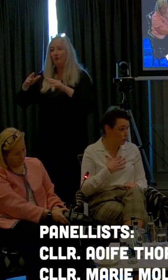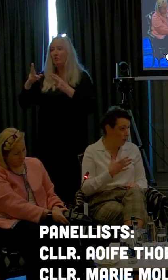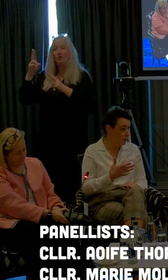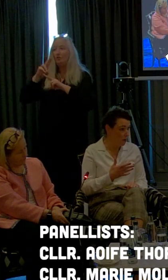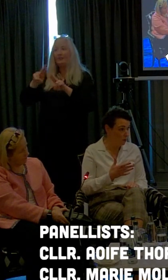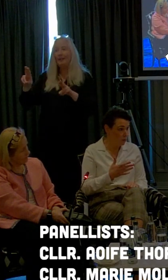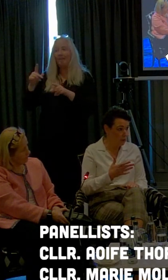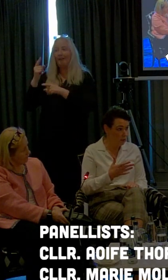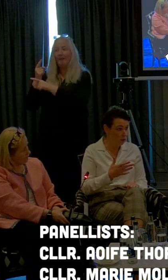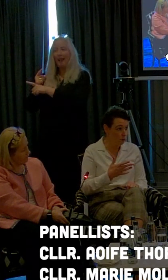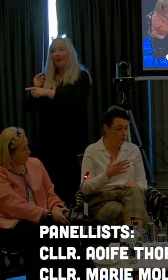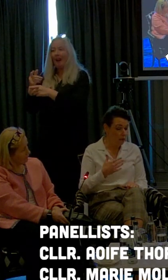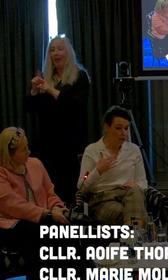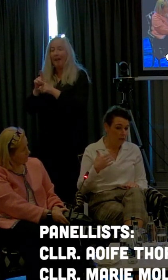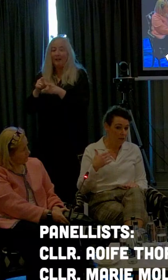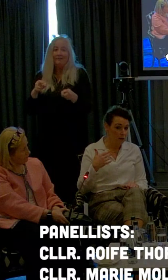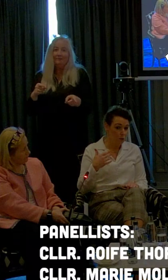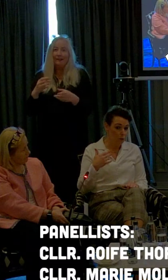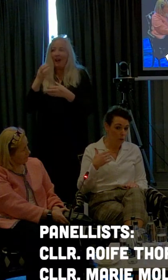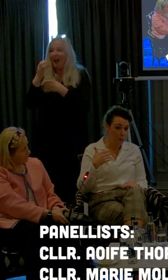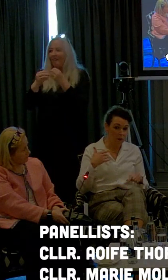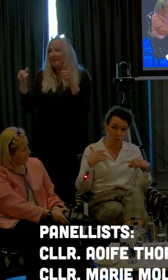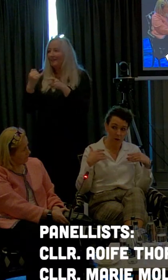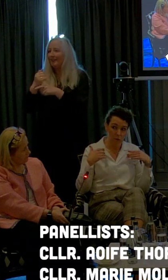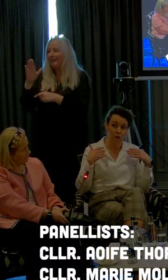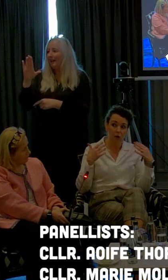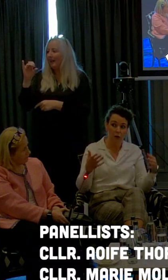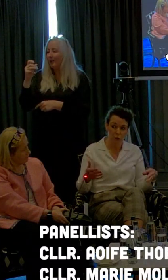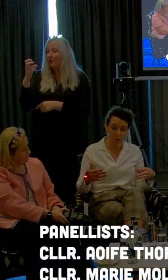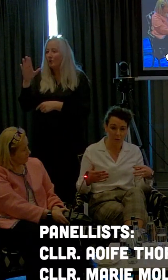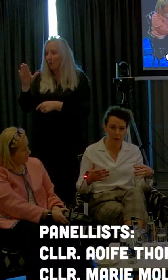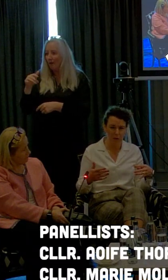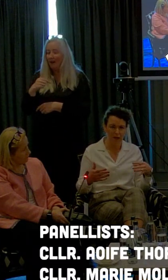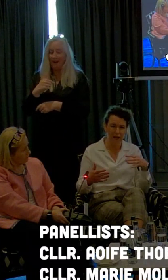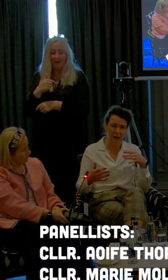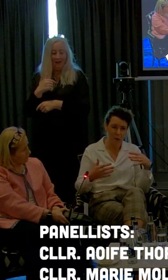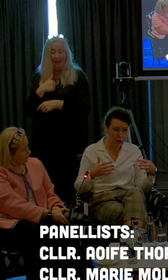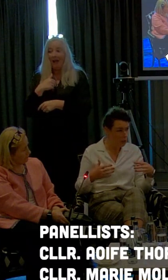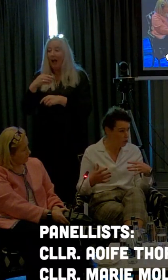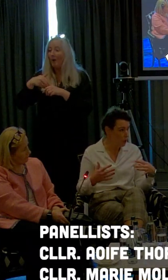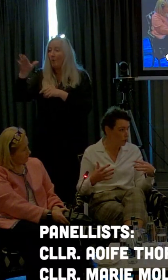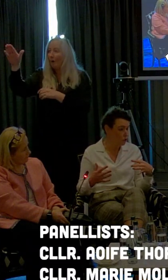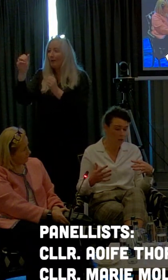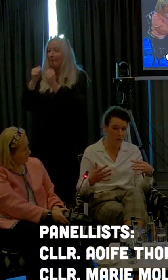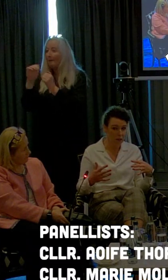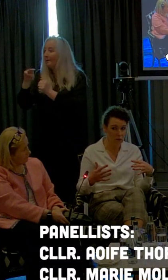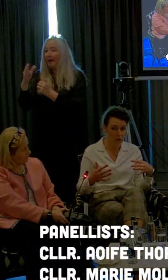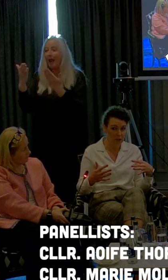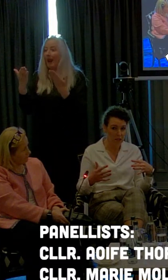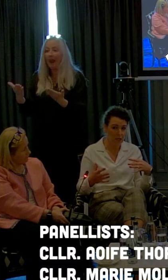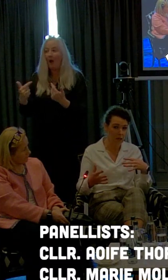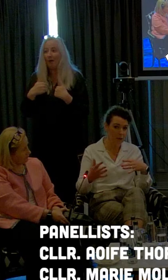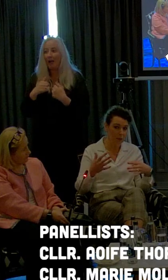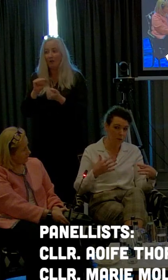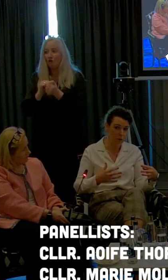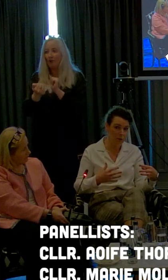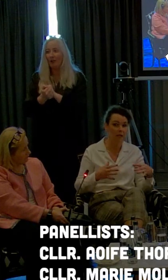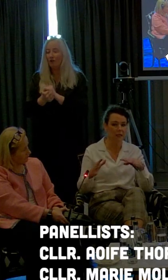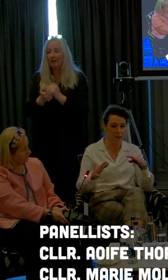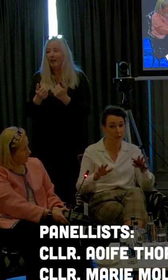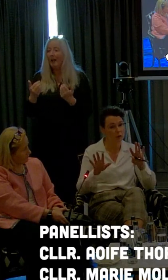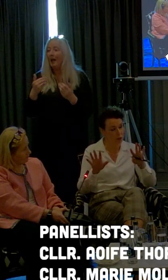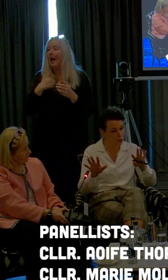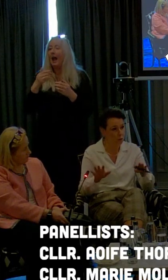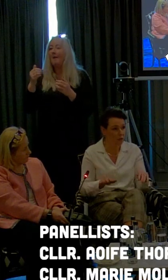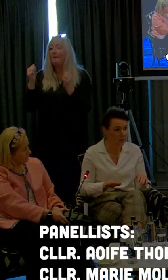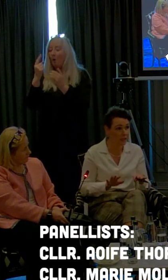example, we don't have an office in Listowel. And so, you know, I would have gone out and met people. Now I've kind of changed the way I do that, and I meet them in public